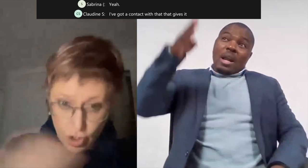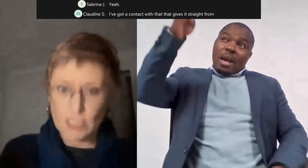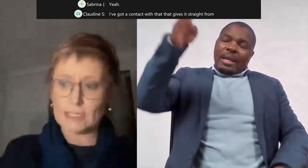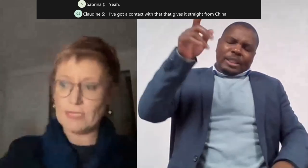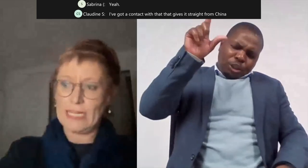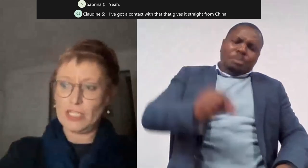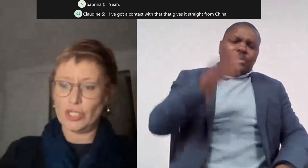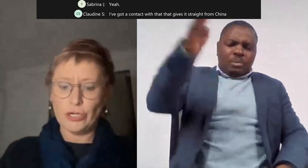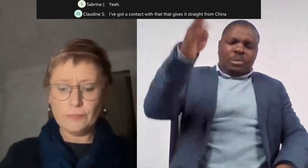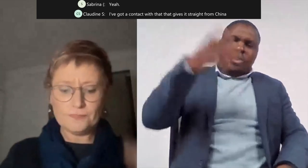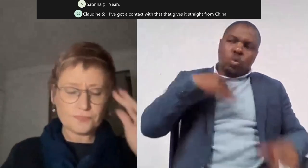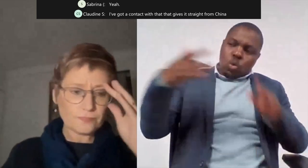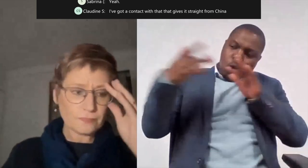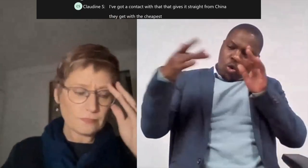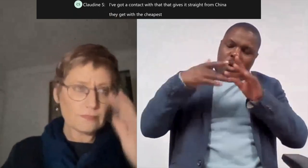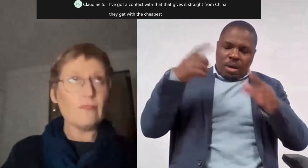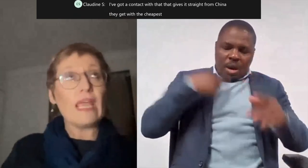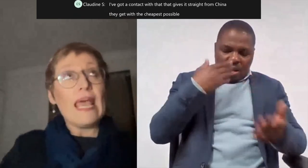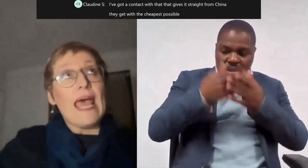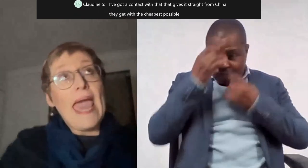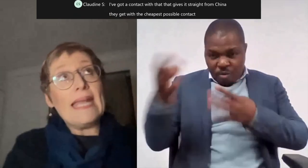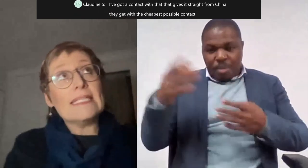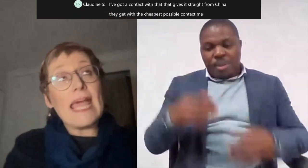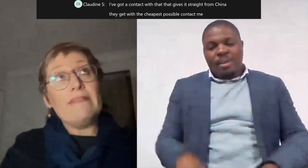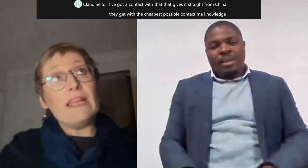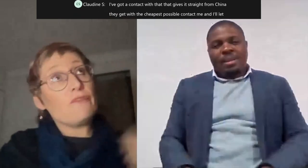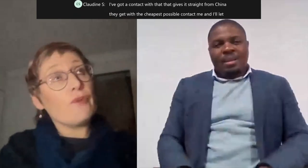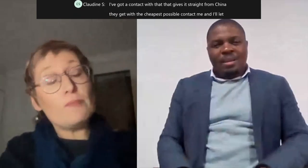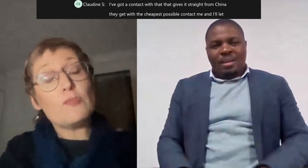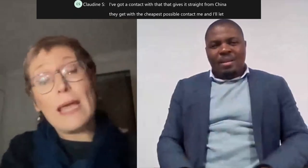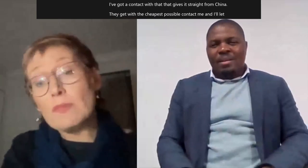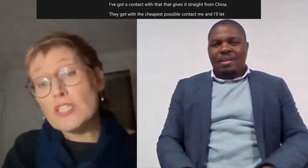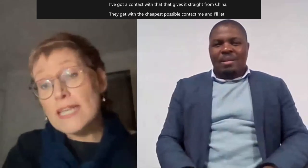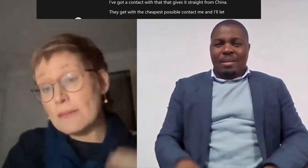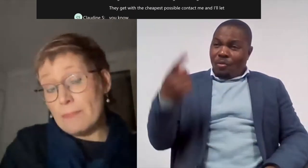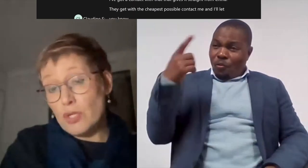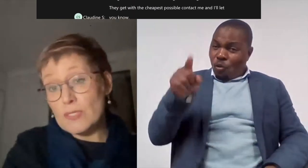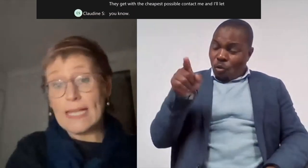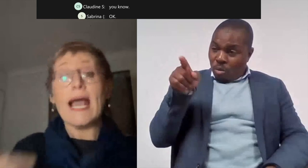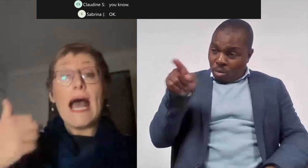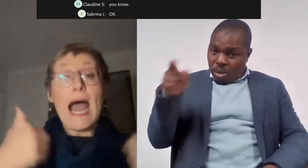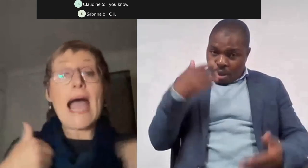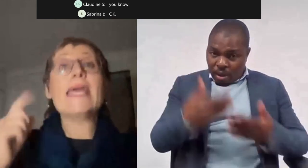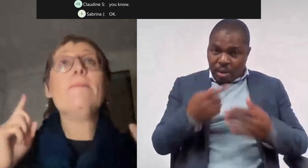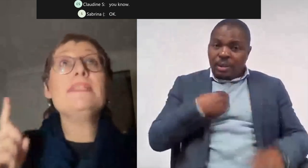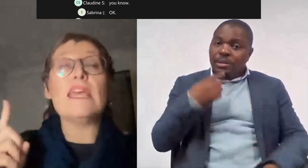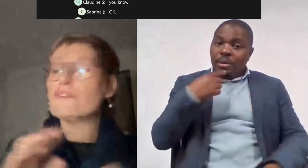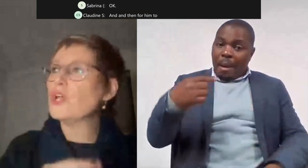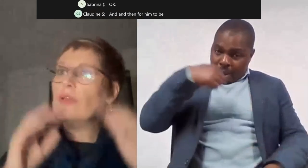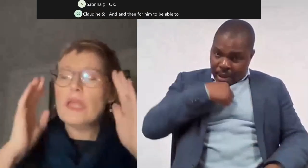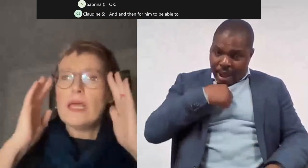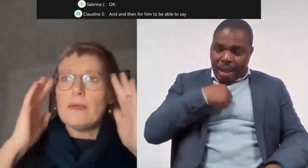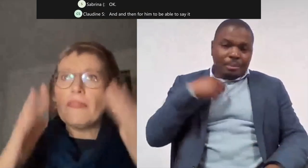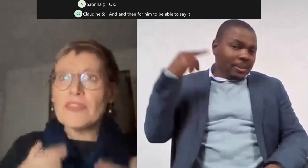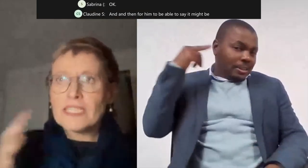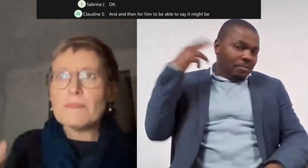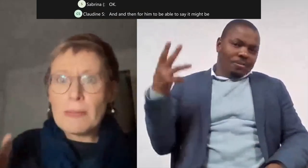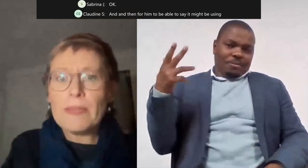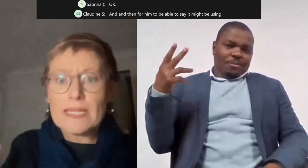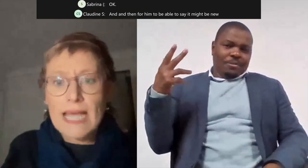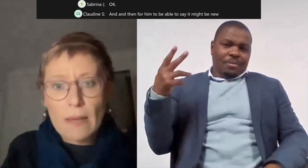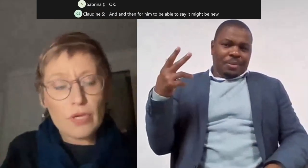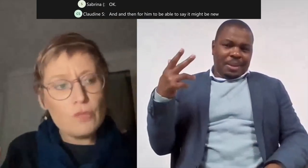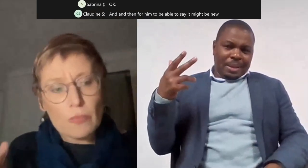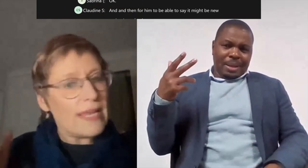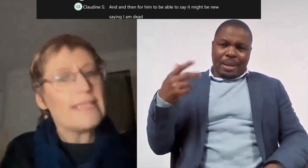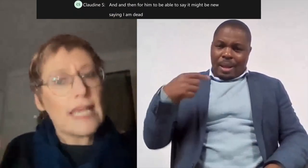possible. Contact me and I'll let you know. Okay. And then for him to be able to say, it might be you saying, I am deaf. So this is